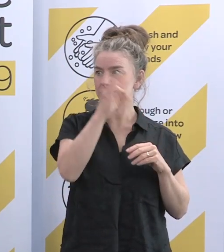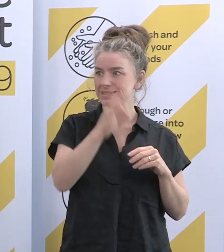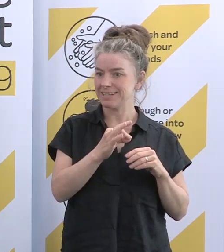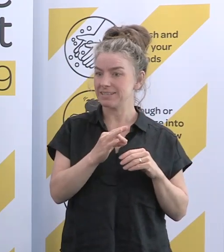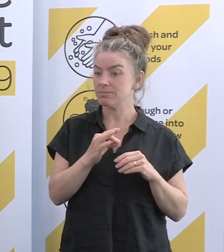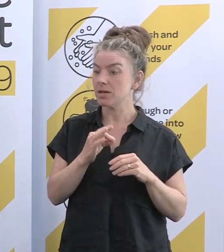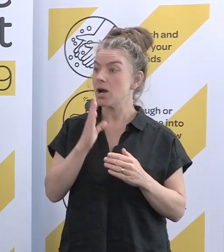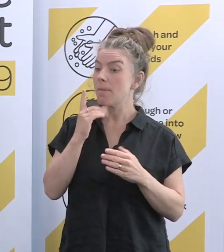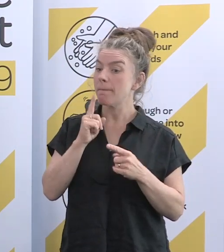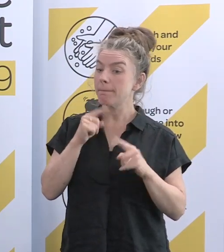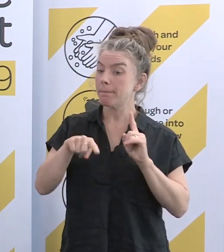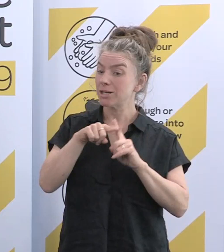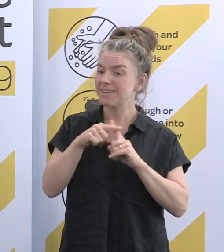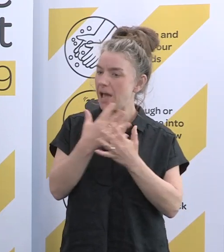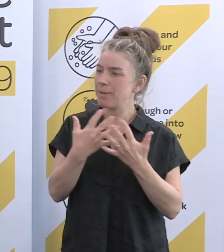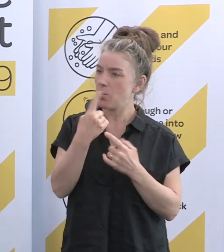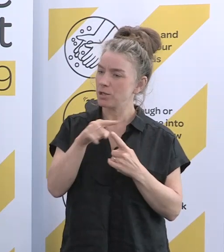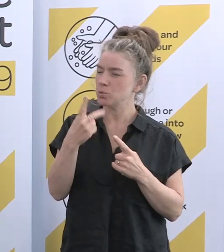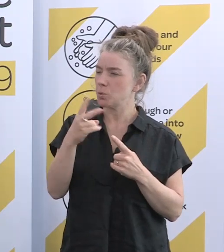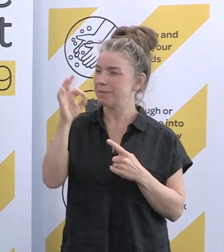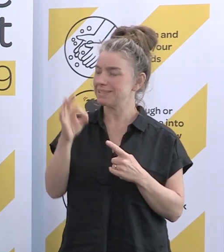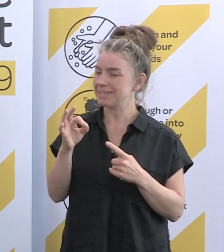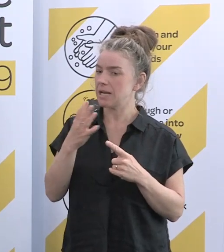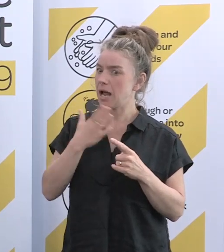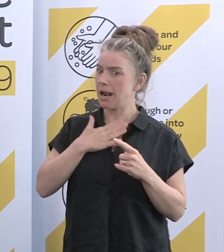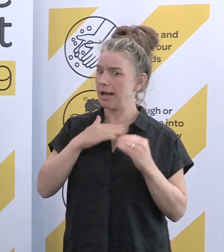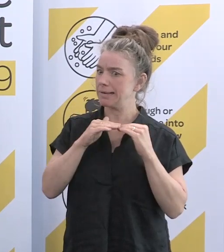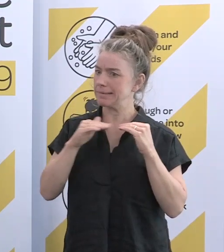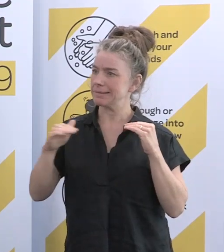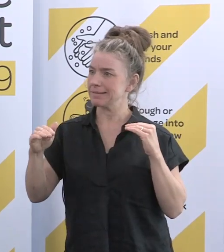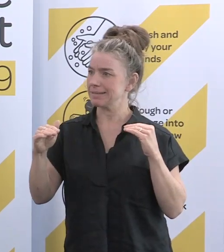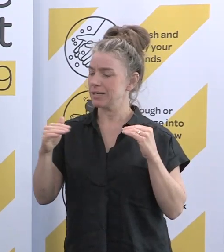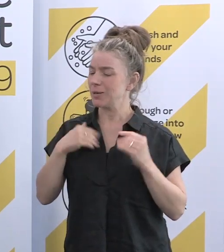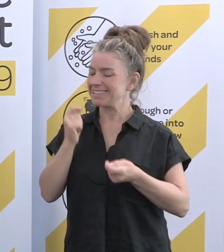quite low. We want to keep it there, but we want to find all the cases. So we're testing where there is